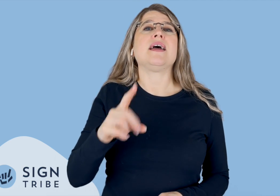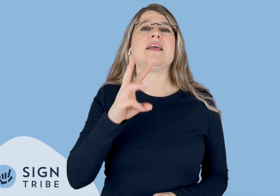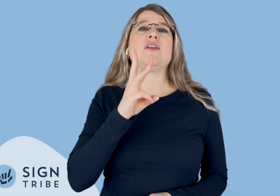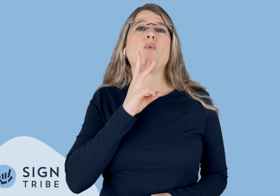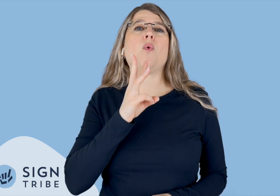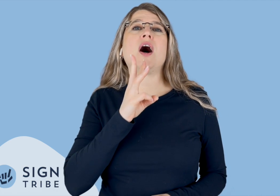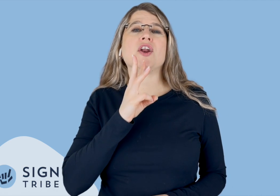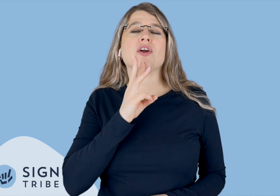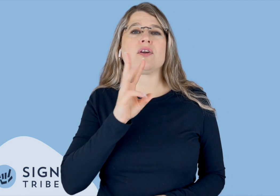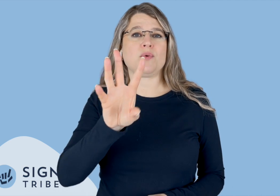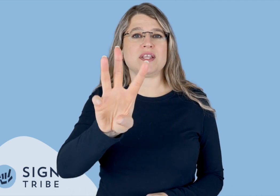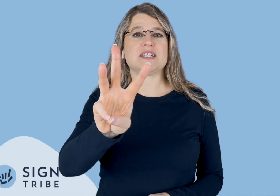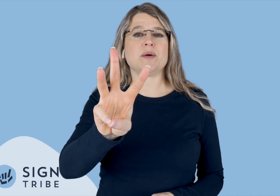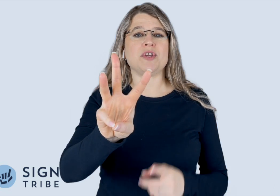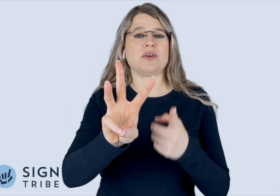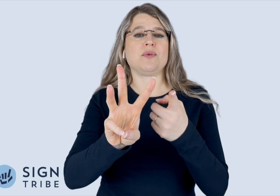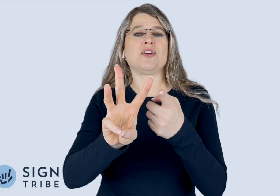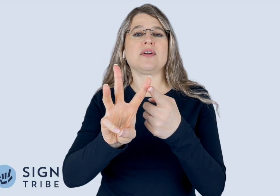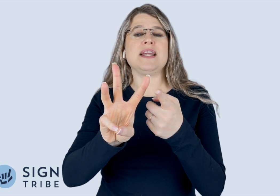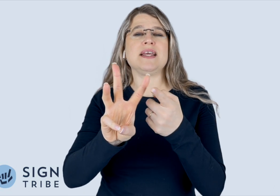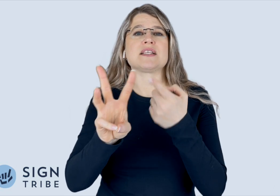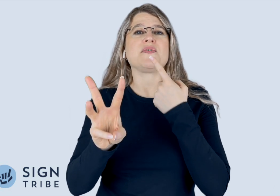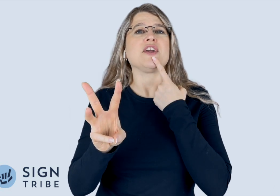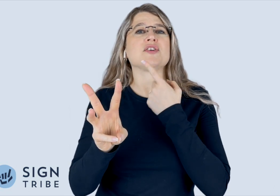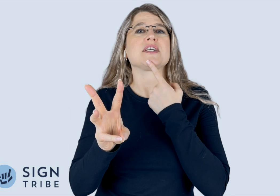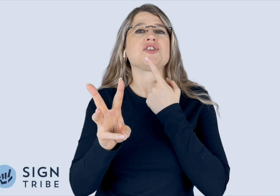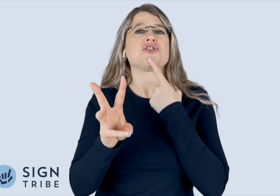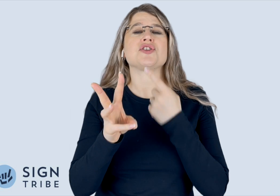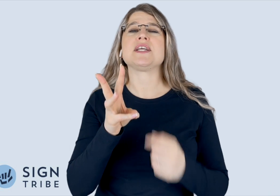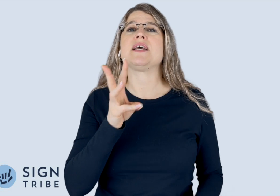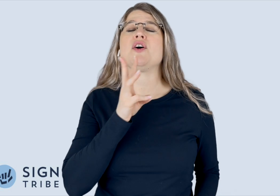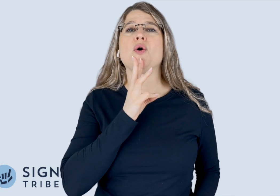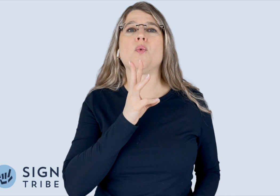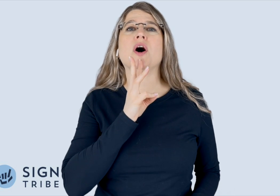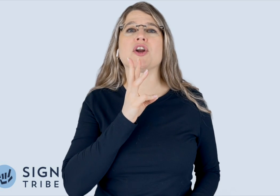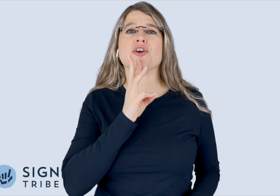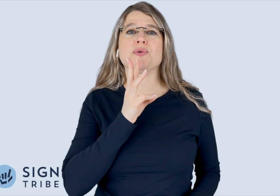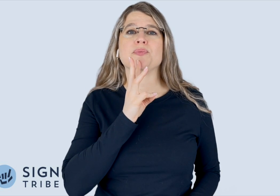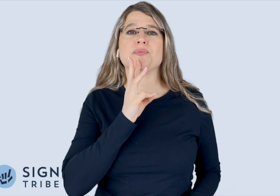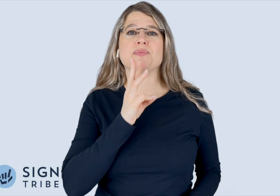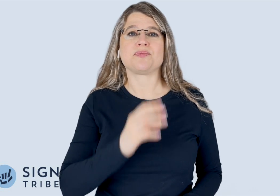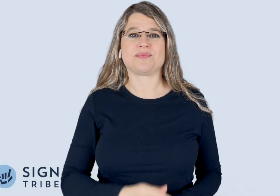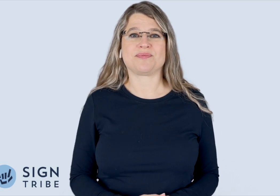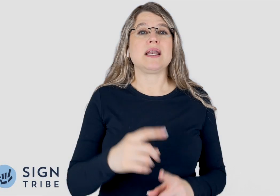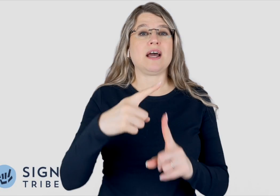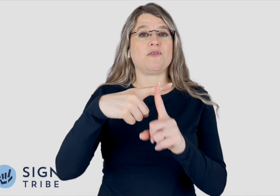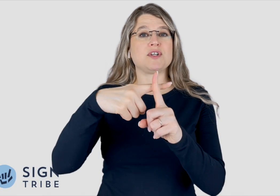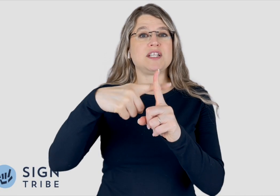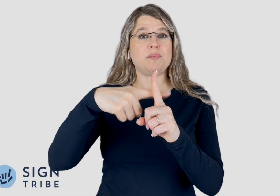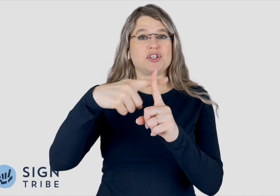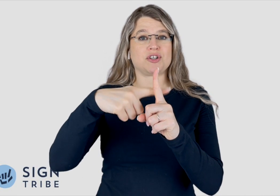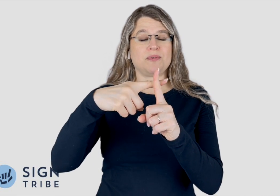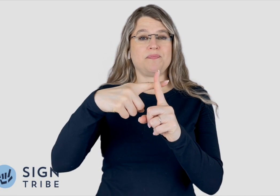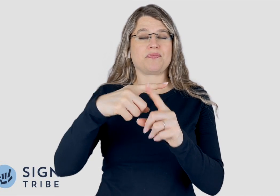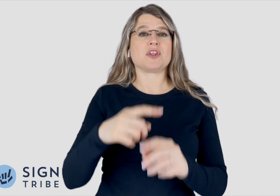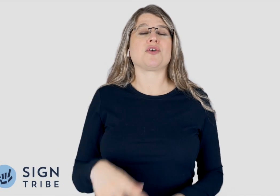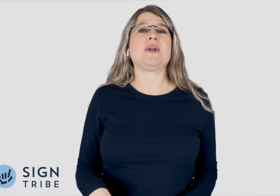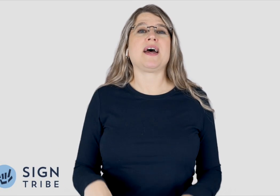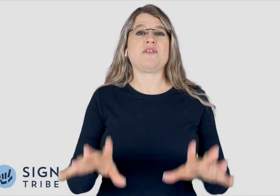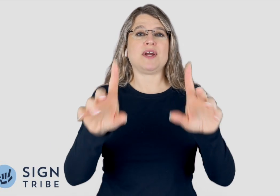then water with a W, your index finger touches your chin, water. Now for temperature, you're going to have your